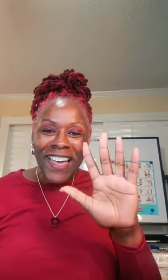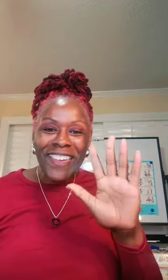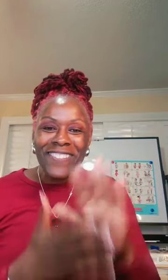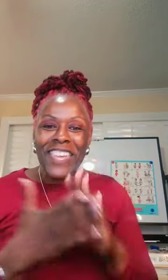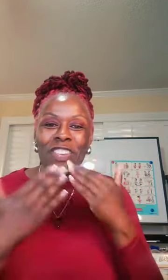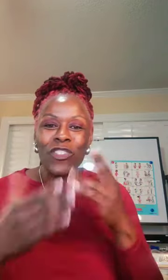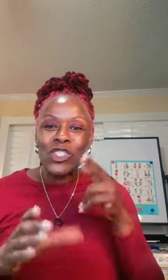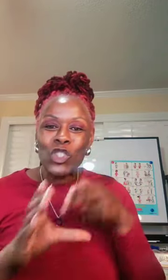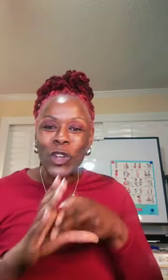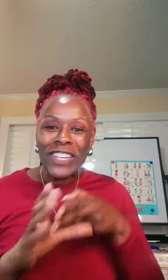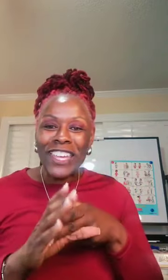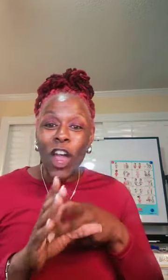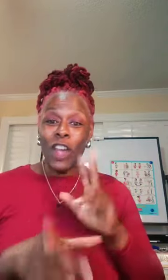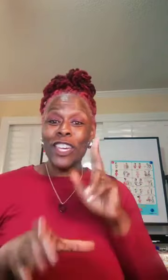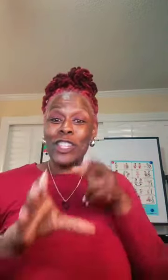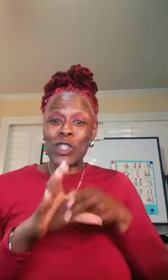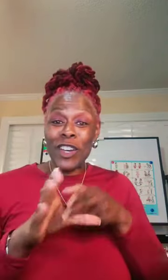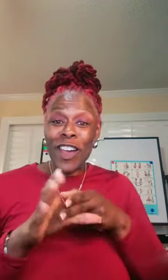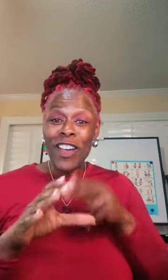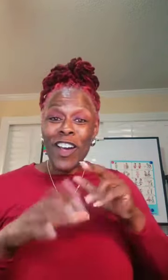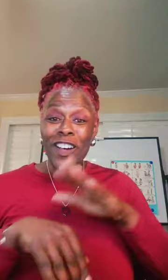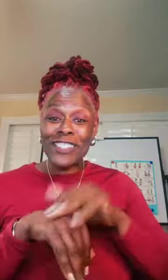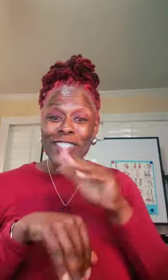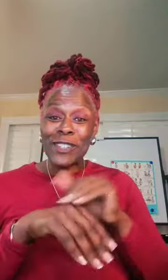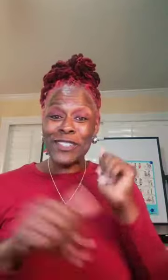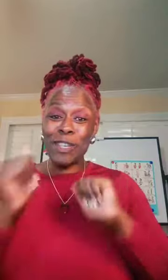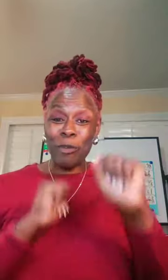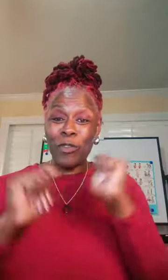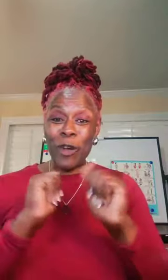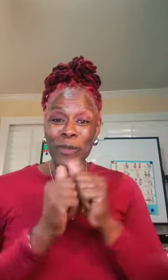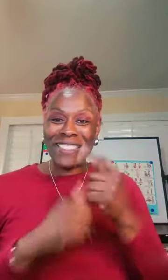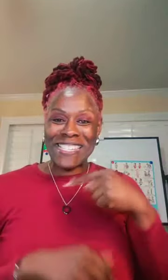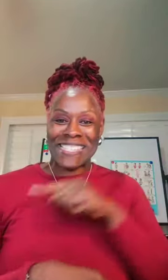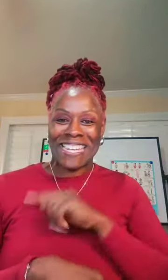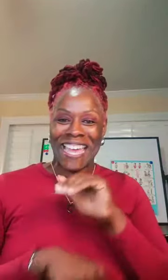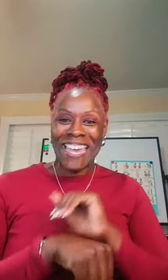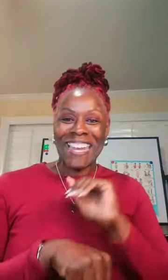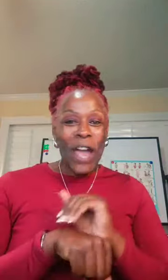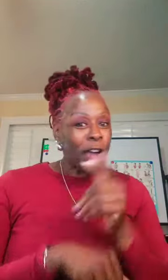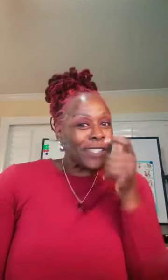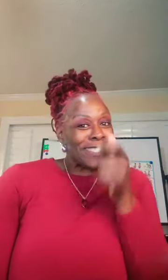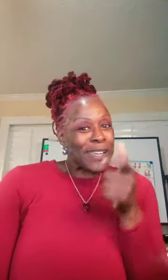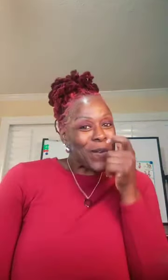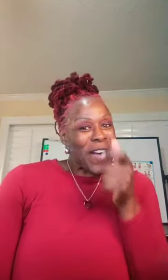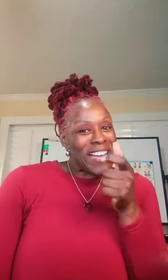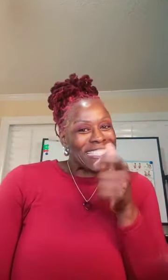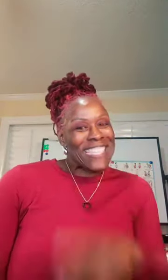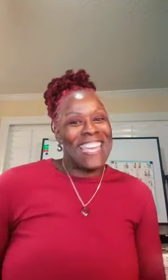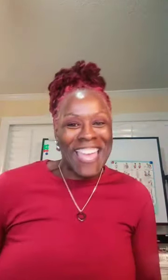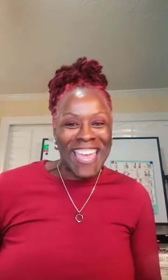Dat5, thank you for joining. Are you going to join our call to perform with us tonight? Or are you just going to watch?